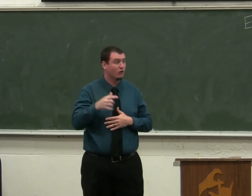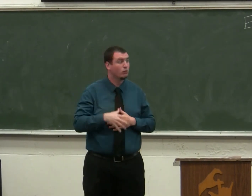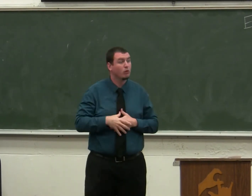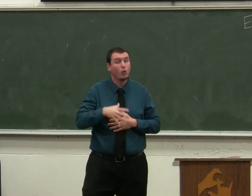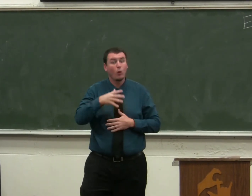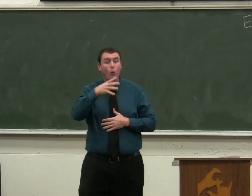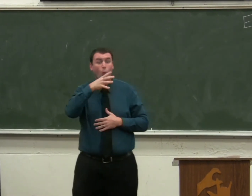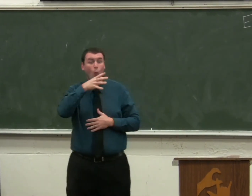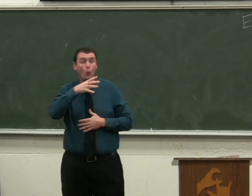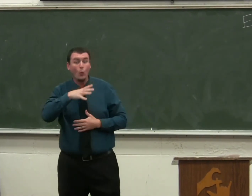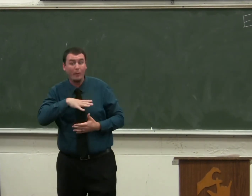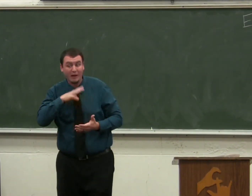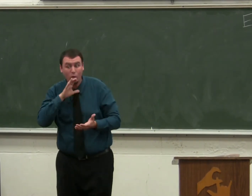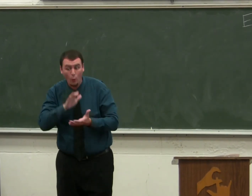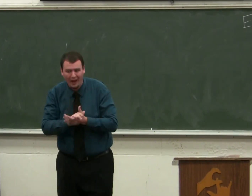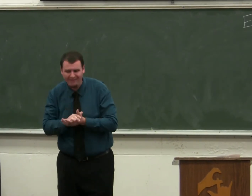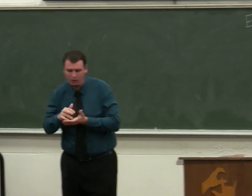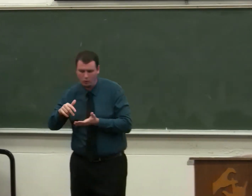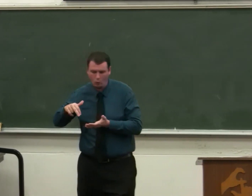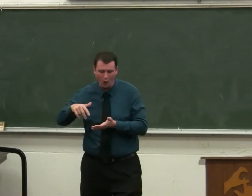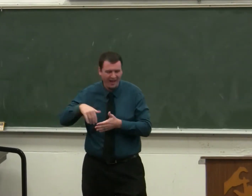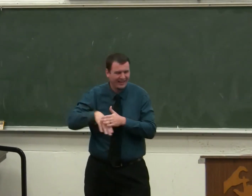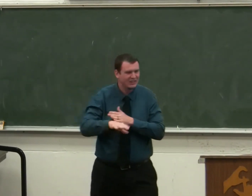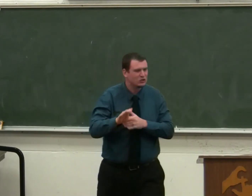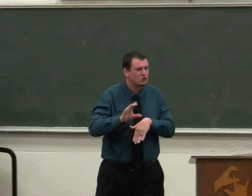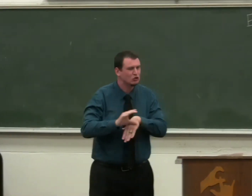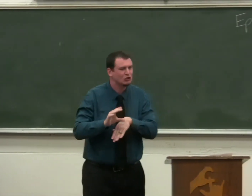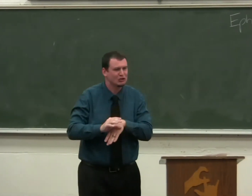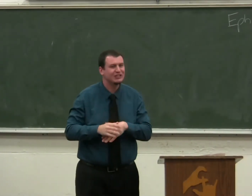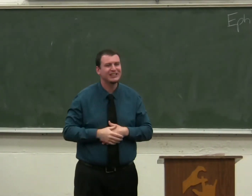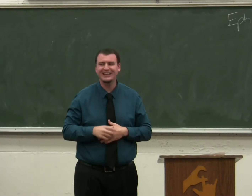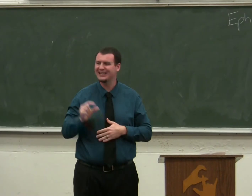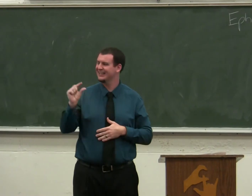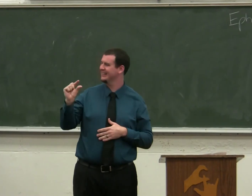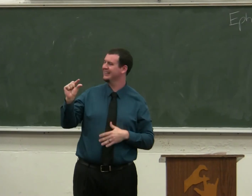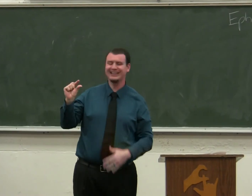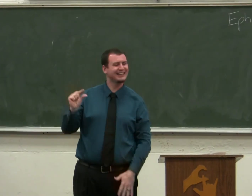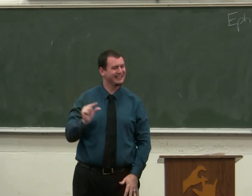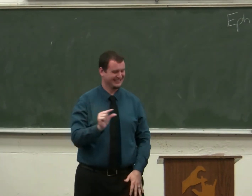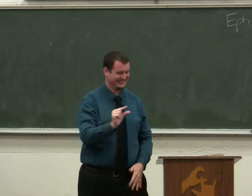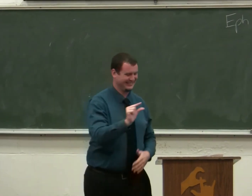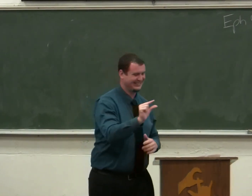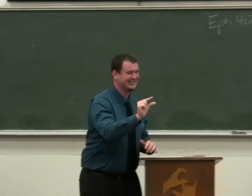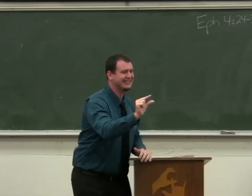Then a few minutes later, the wife walks into the church